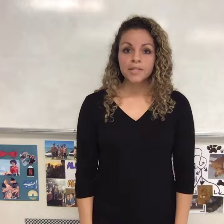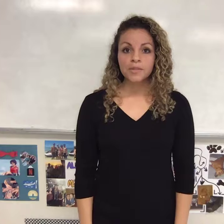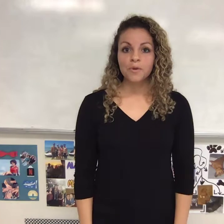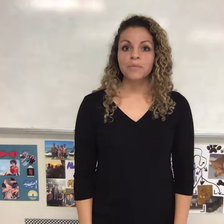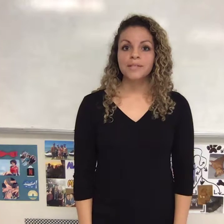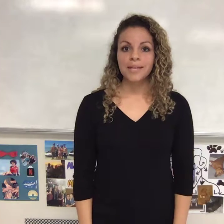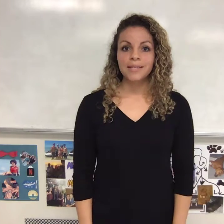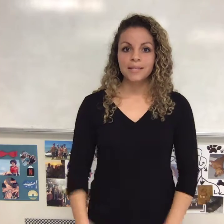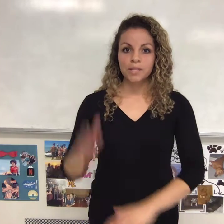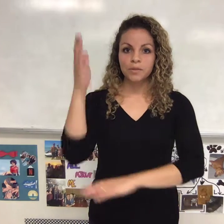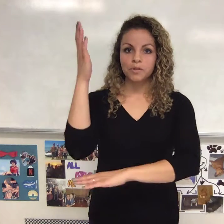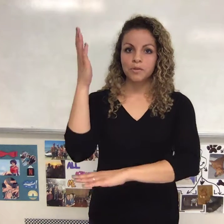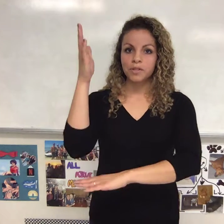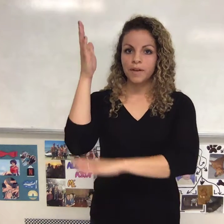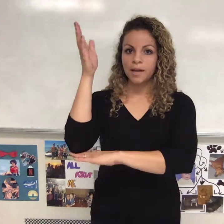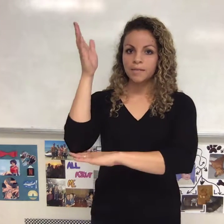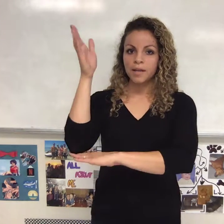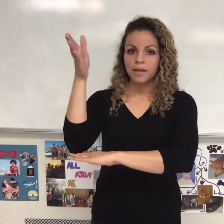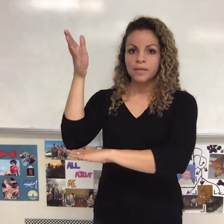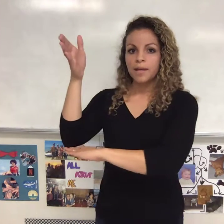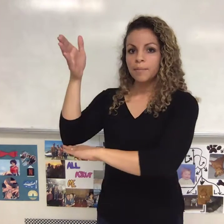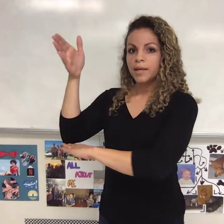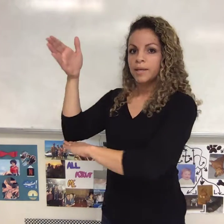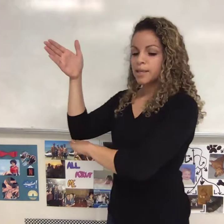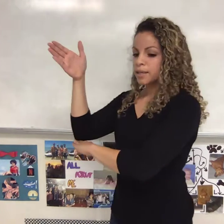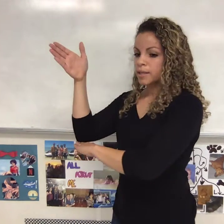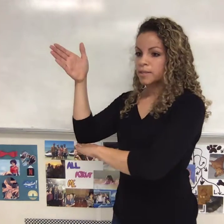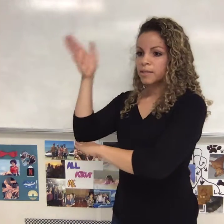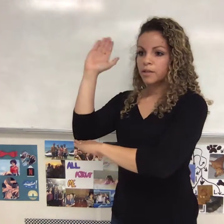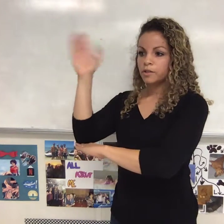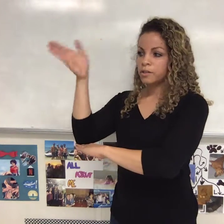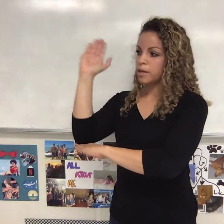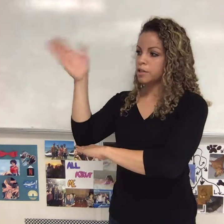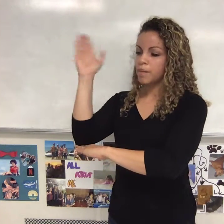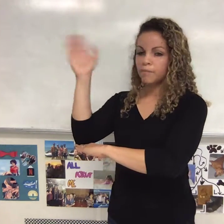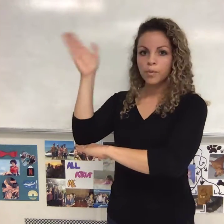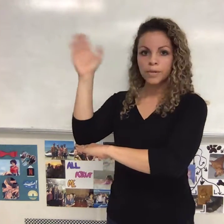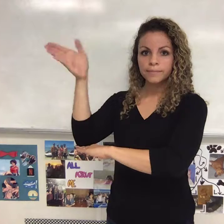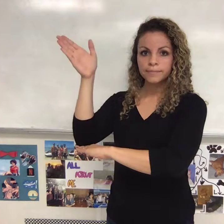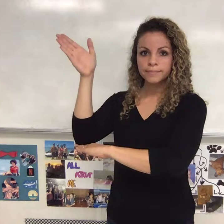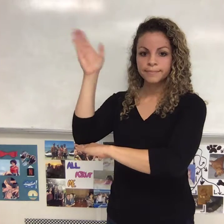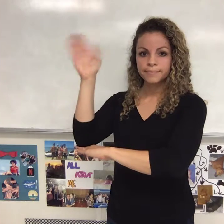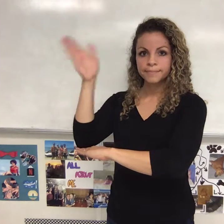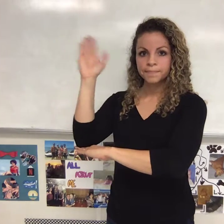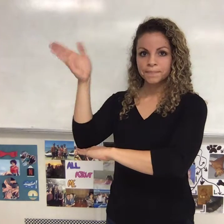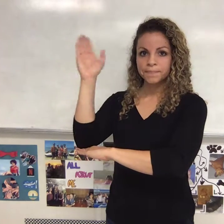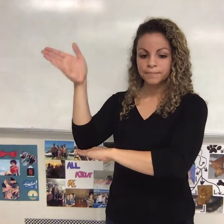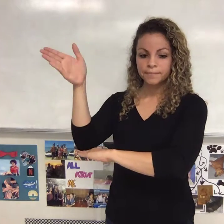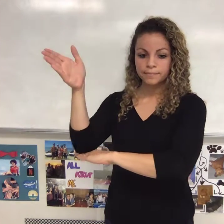Presentation or present is with 2 closed 5s. Dominant hand is like this, and you just kind of chop forward.